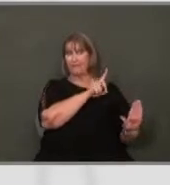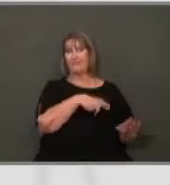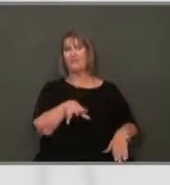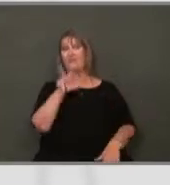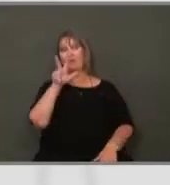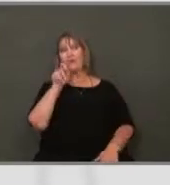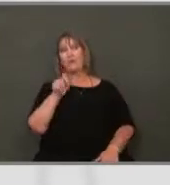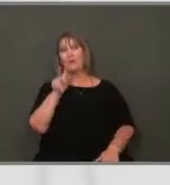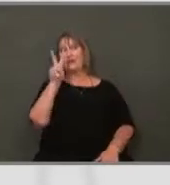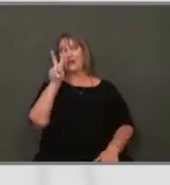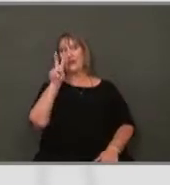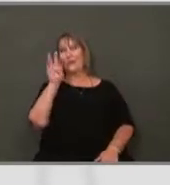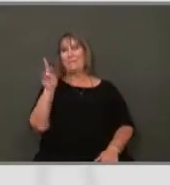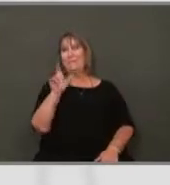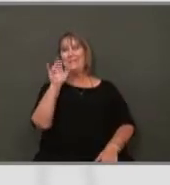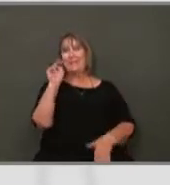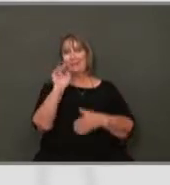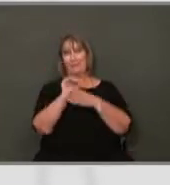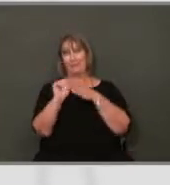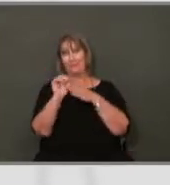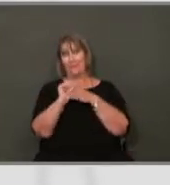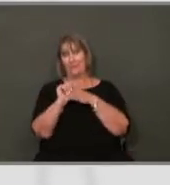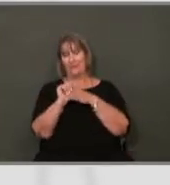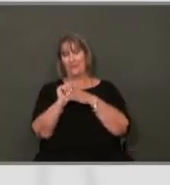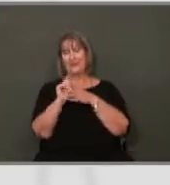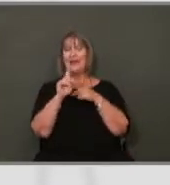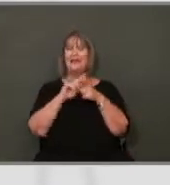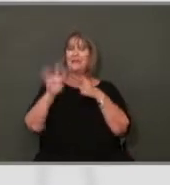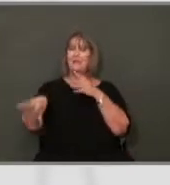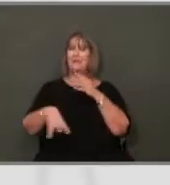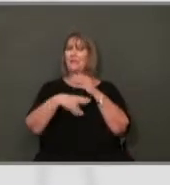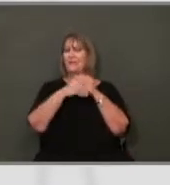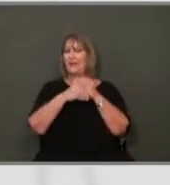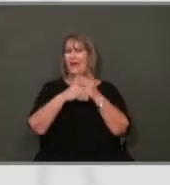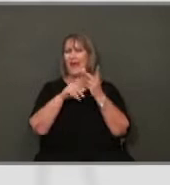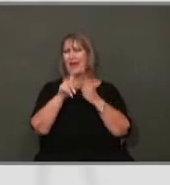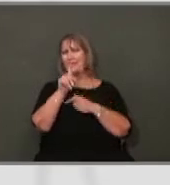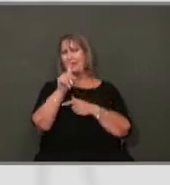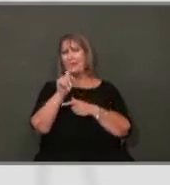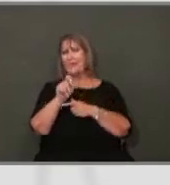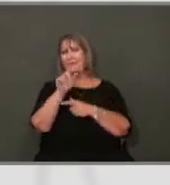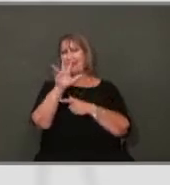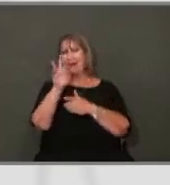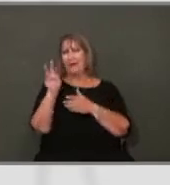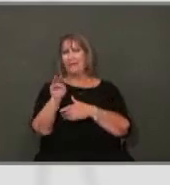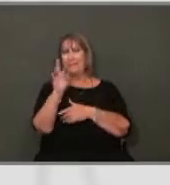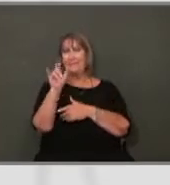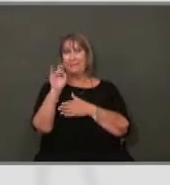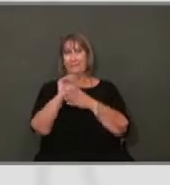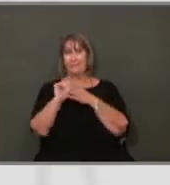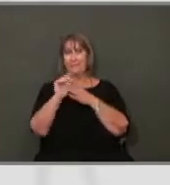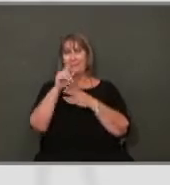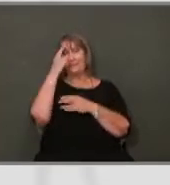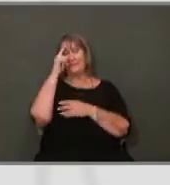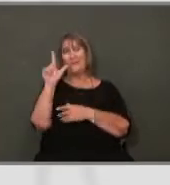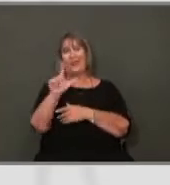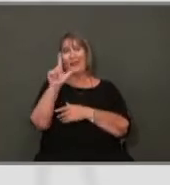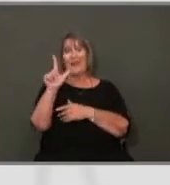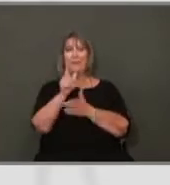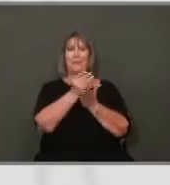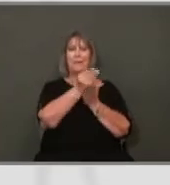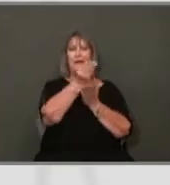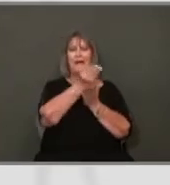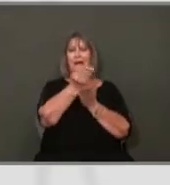million. And then adding $1.5 million to our library materials budget, which is kind of an